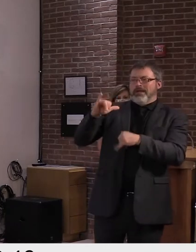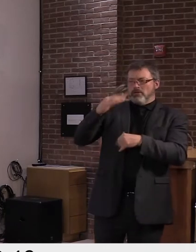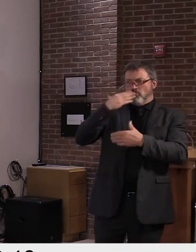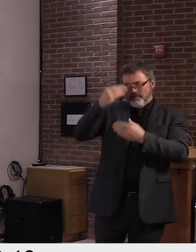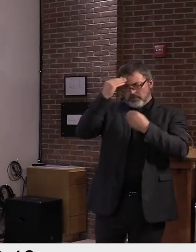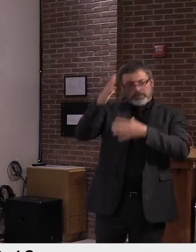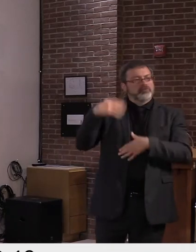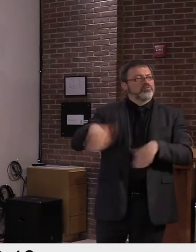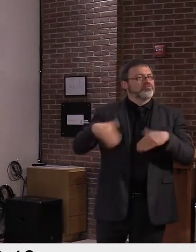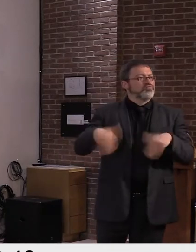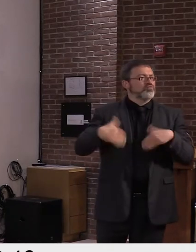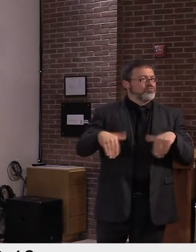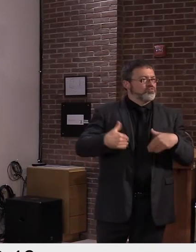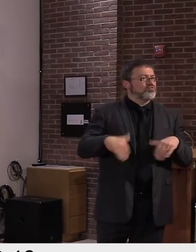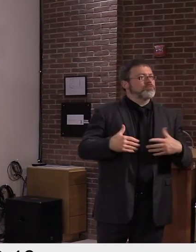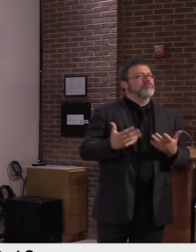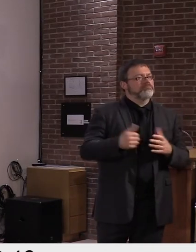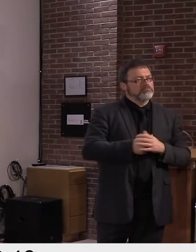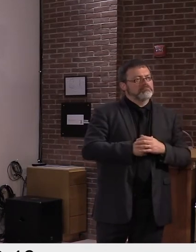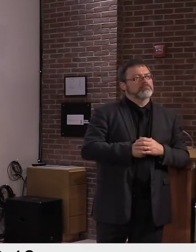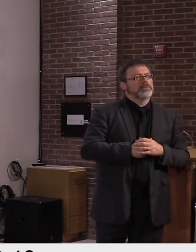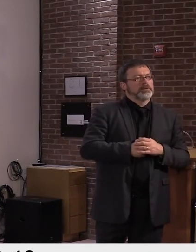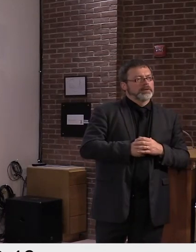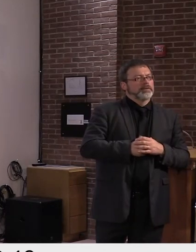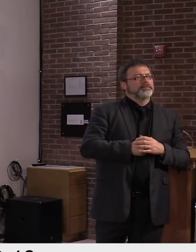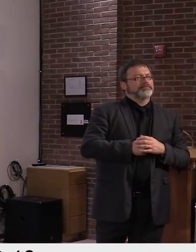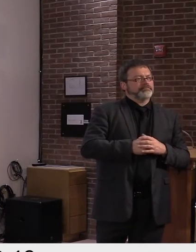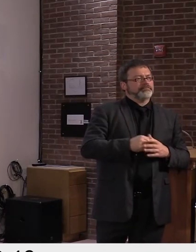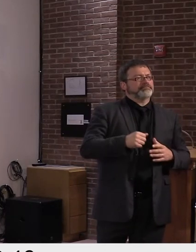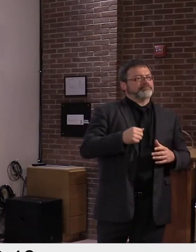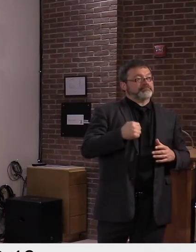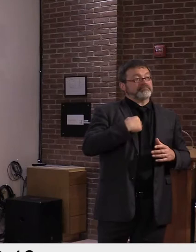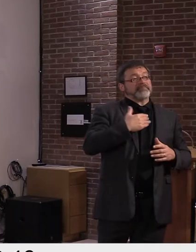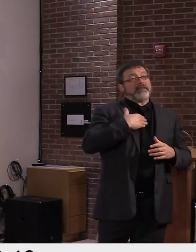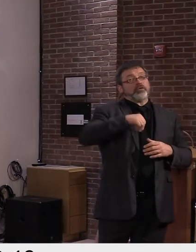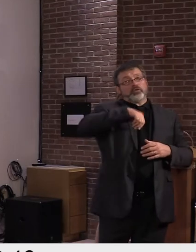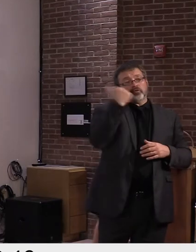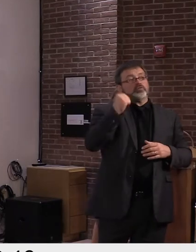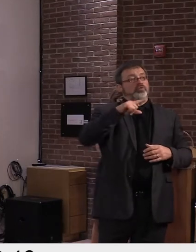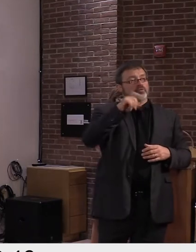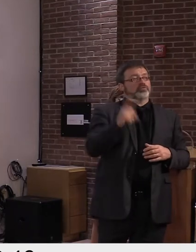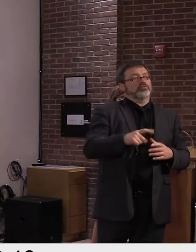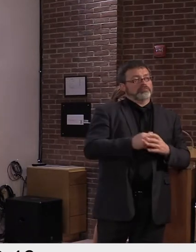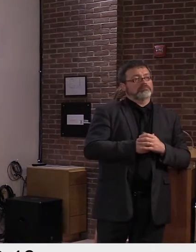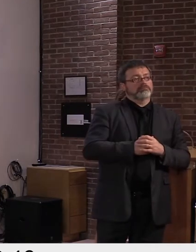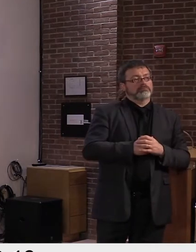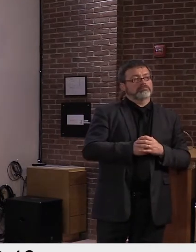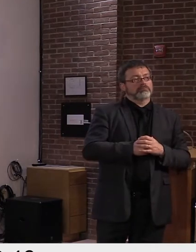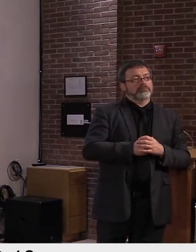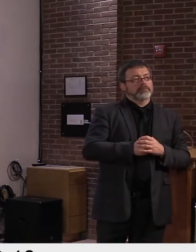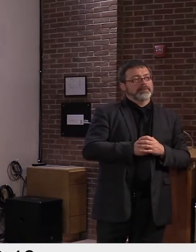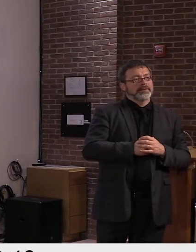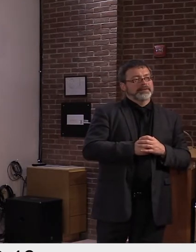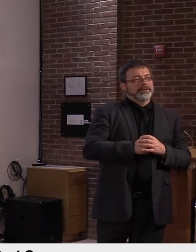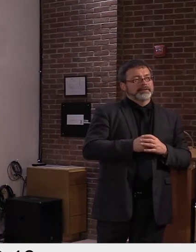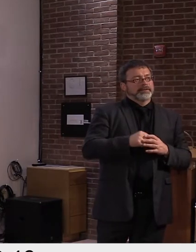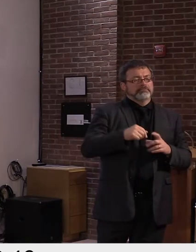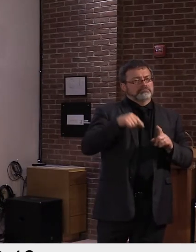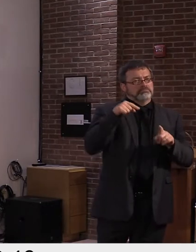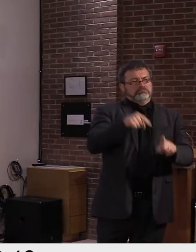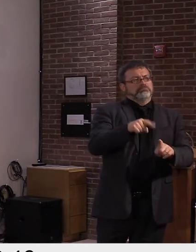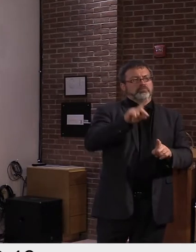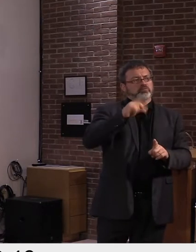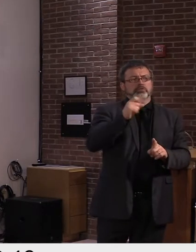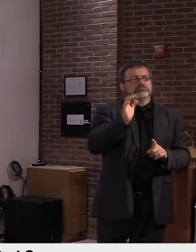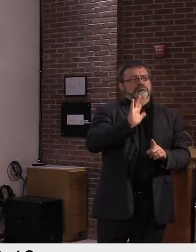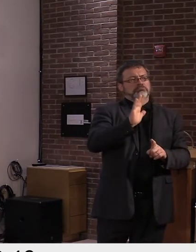I guess my only other question is not about the illicit drug use anymore, just the regular